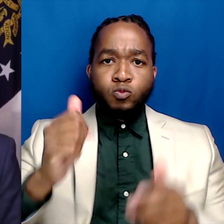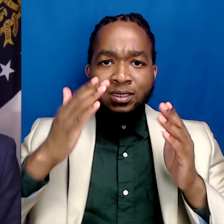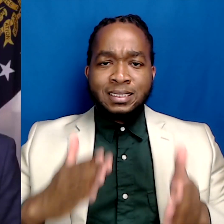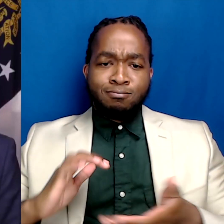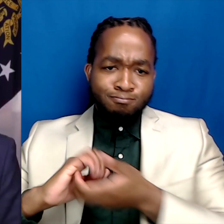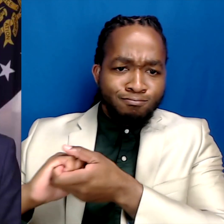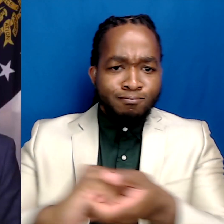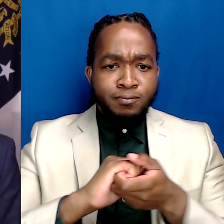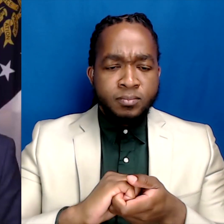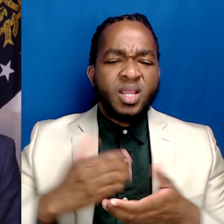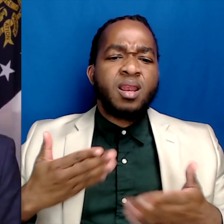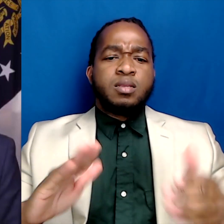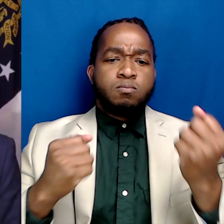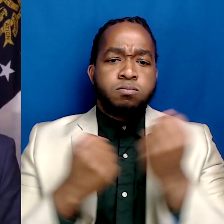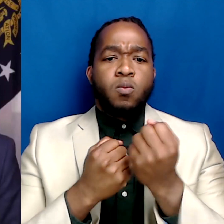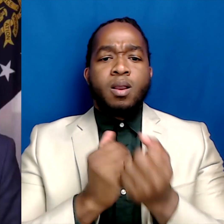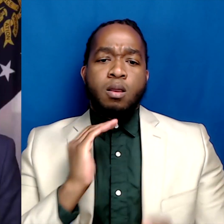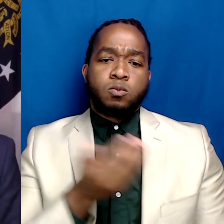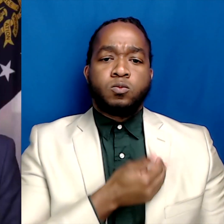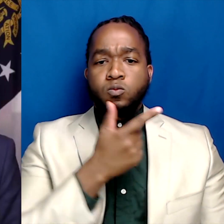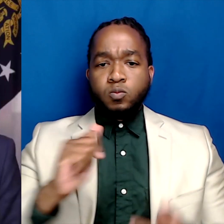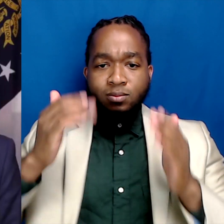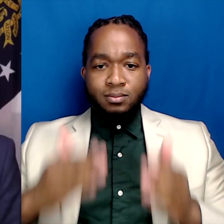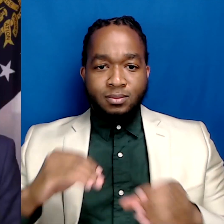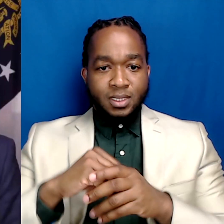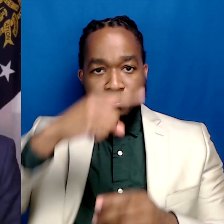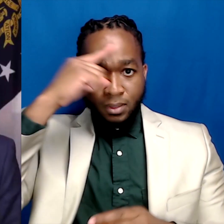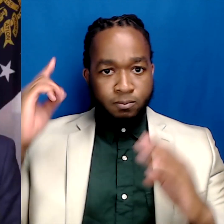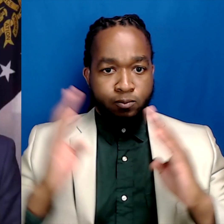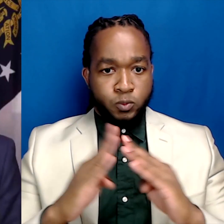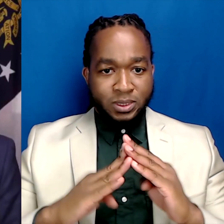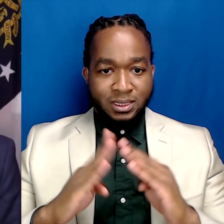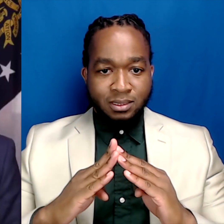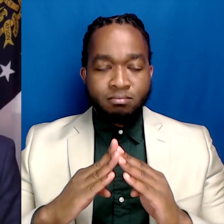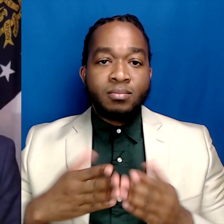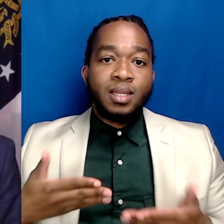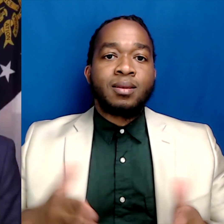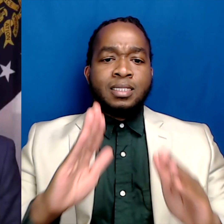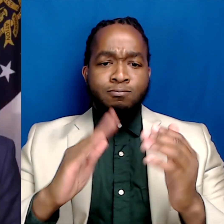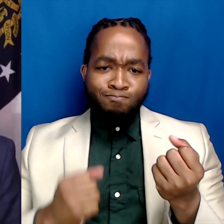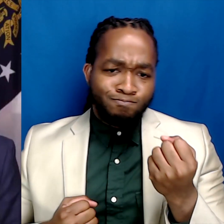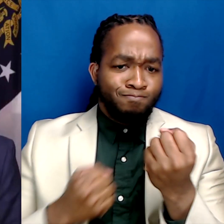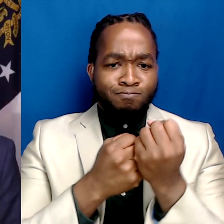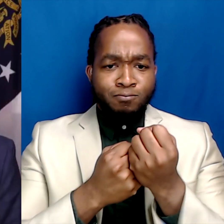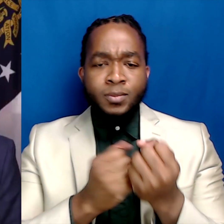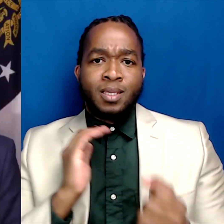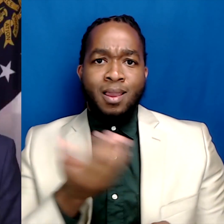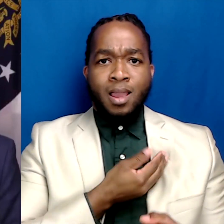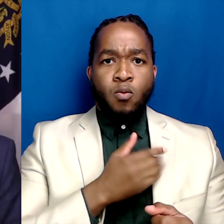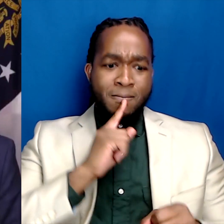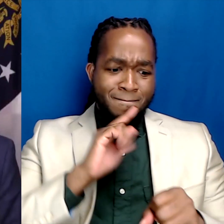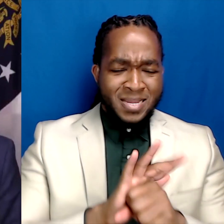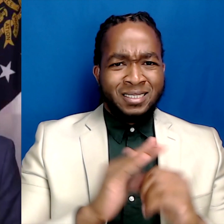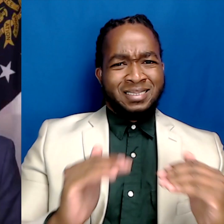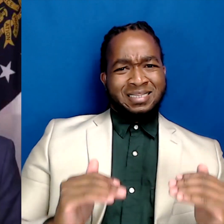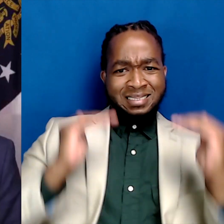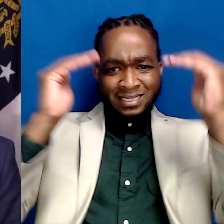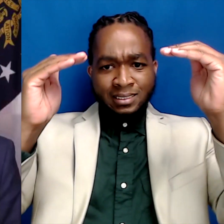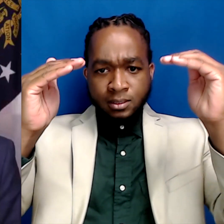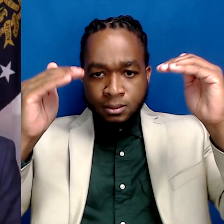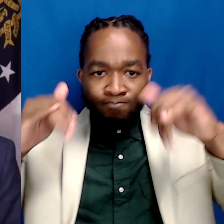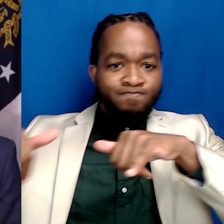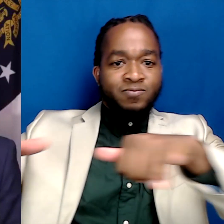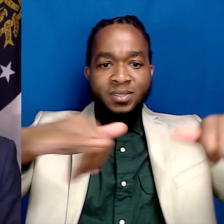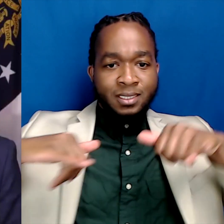all Georgians to unite. Let's support our fellow Georgians in the African American community. Let's reaffirm our